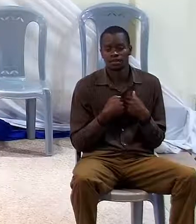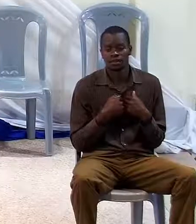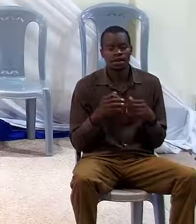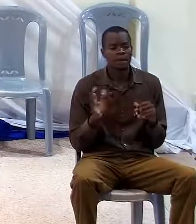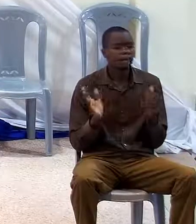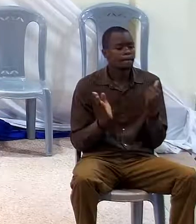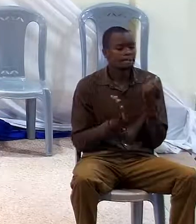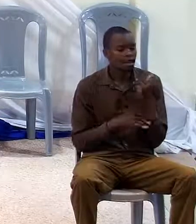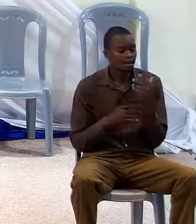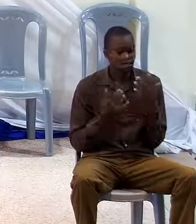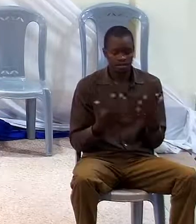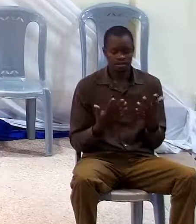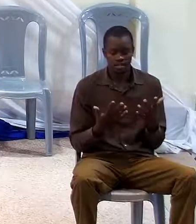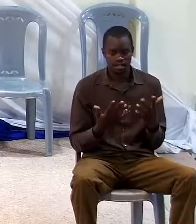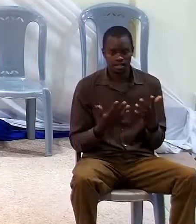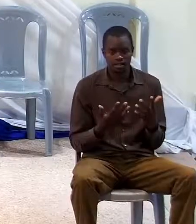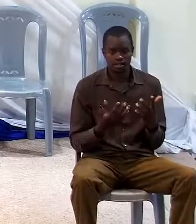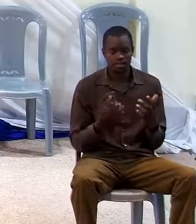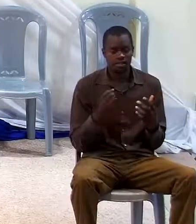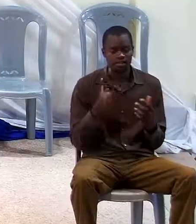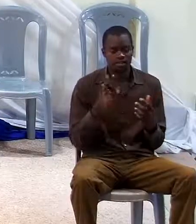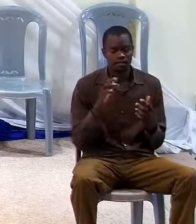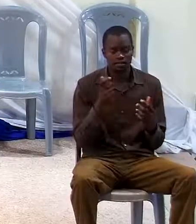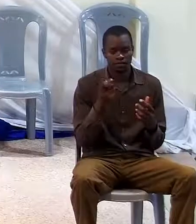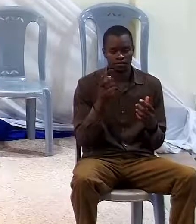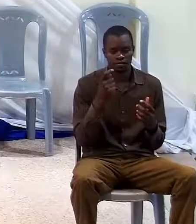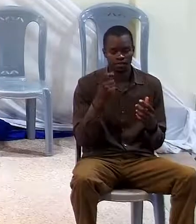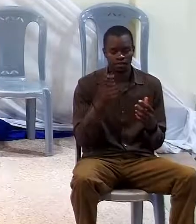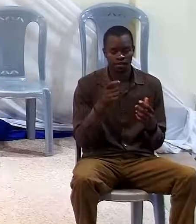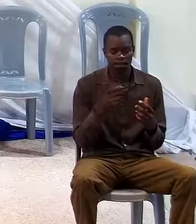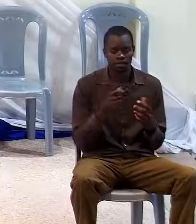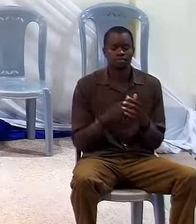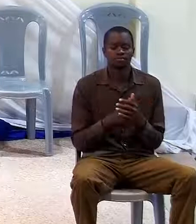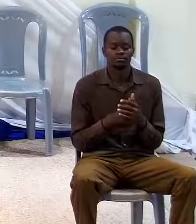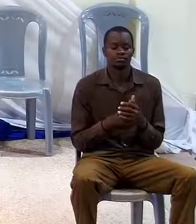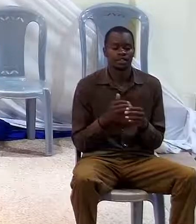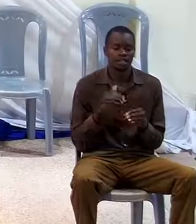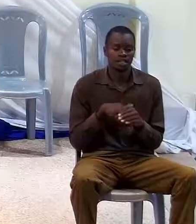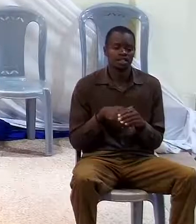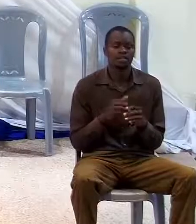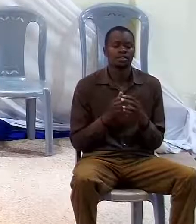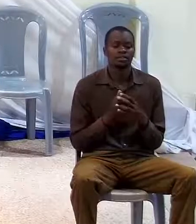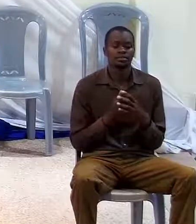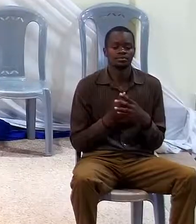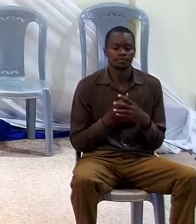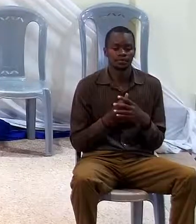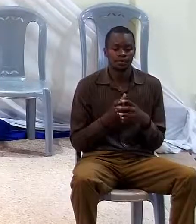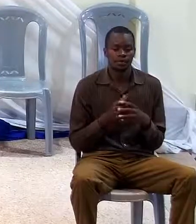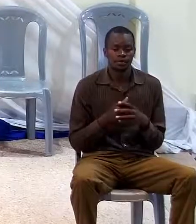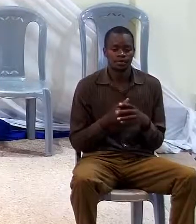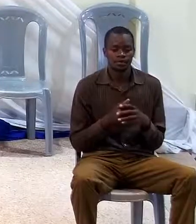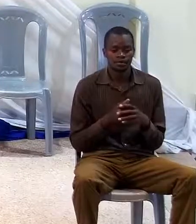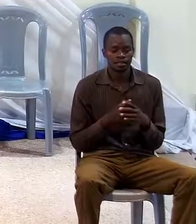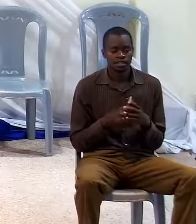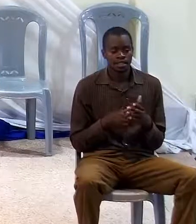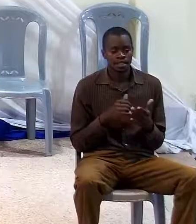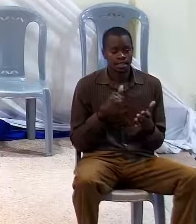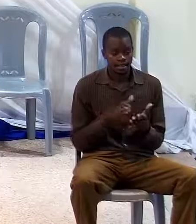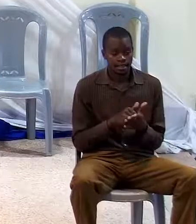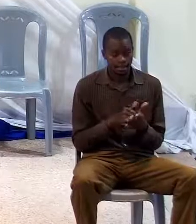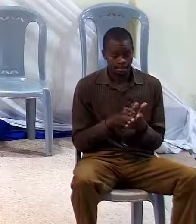fat or bad cholesterol. That is the truth of the matter. Now, when we look